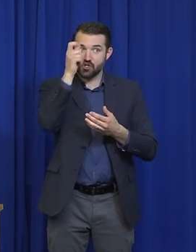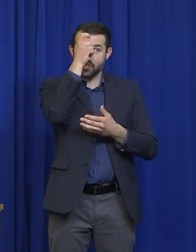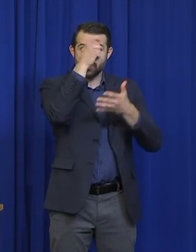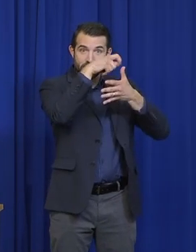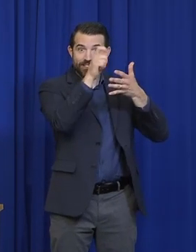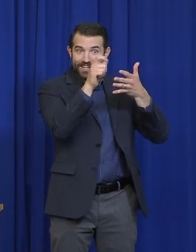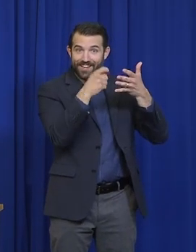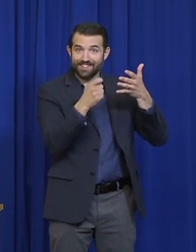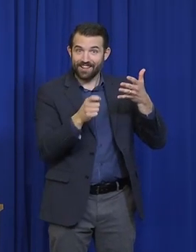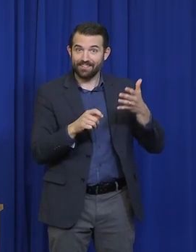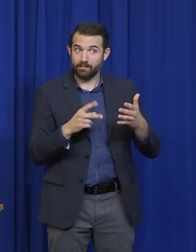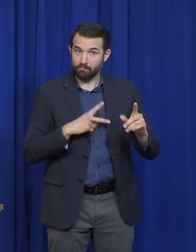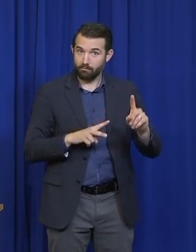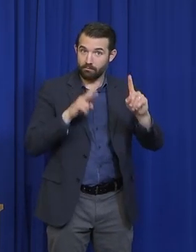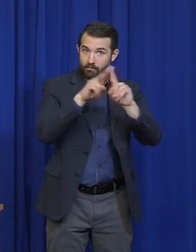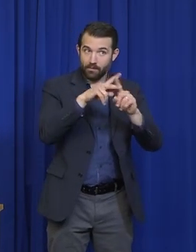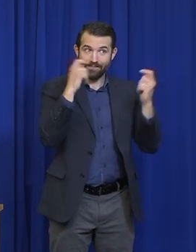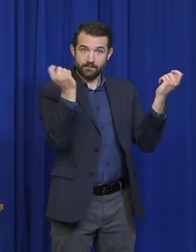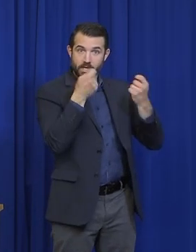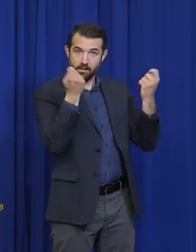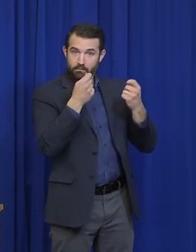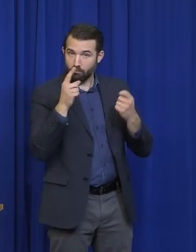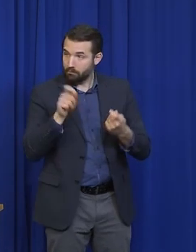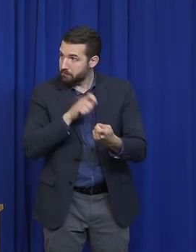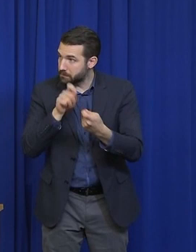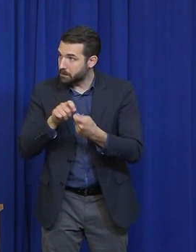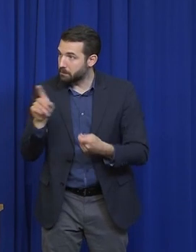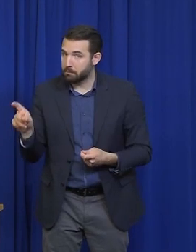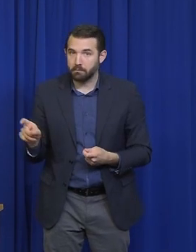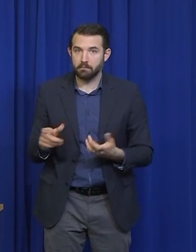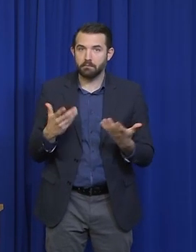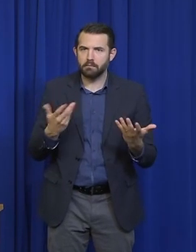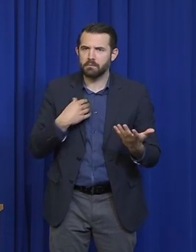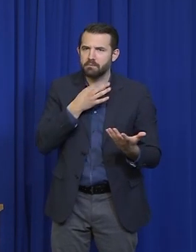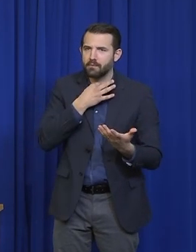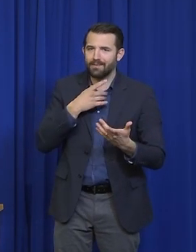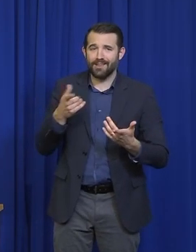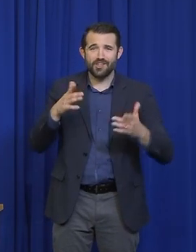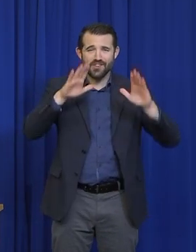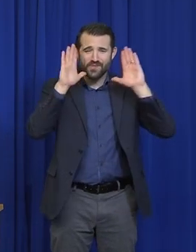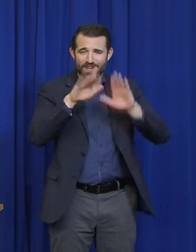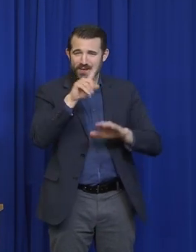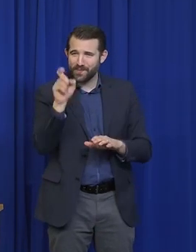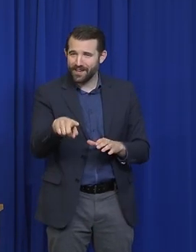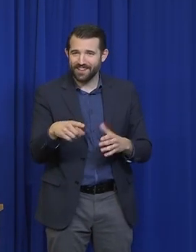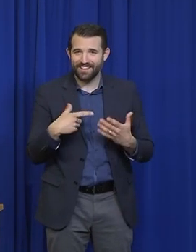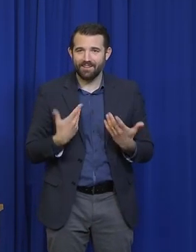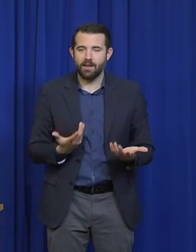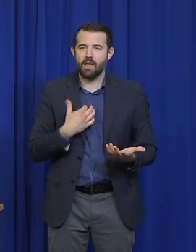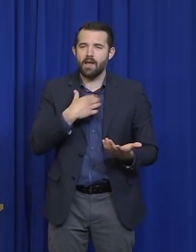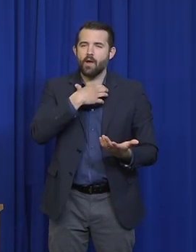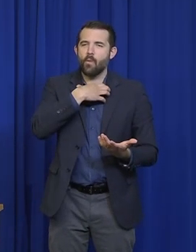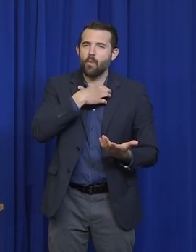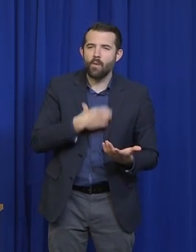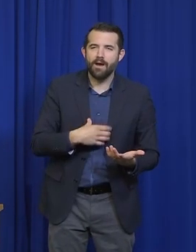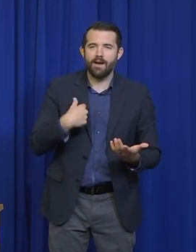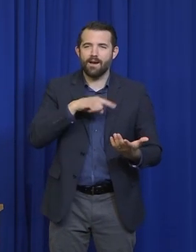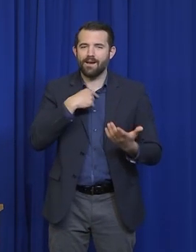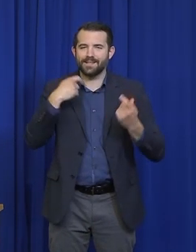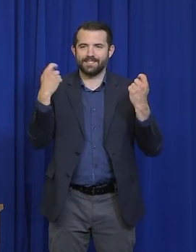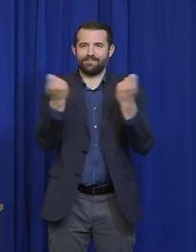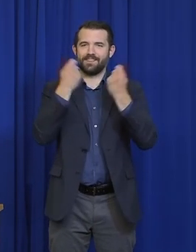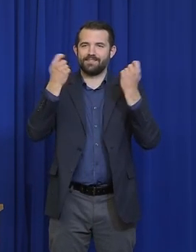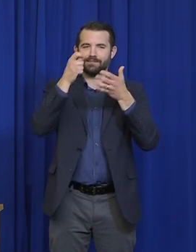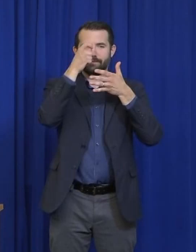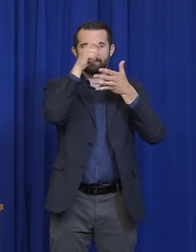wish the were festival checklist unfortunately I kind of answered this question yesterday to somebody else called and asked about